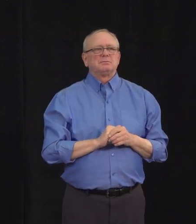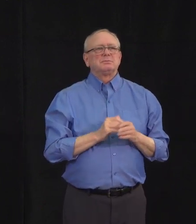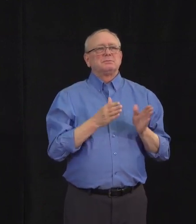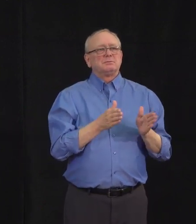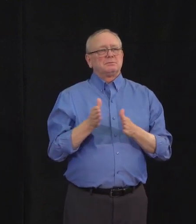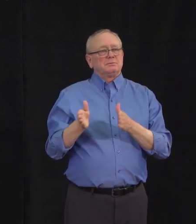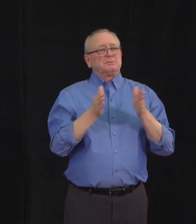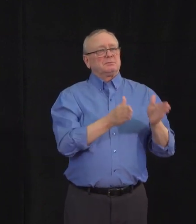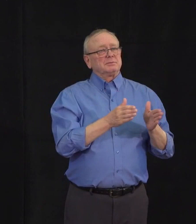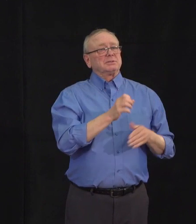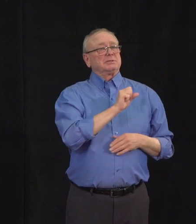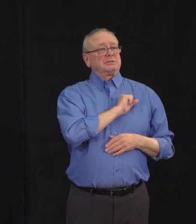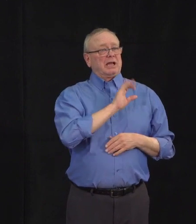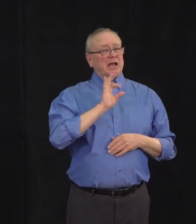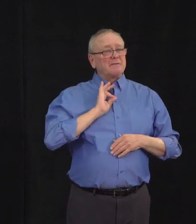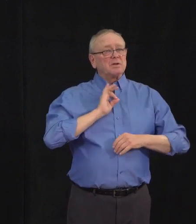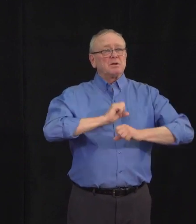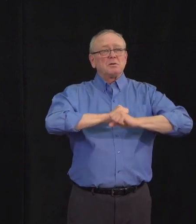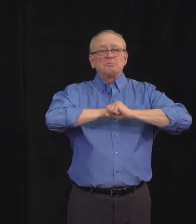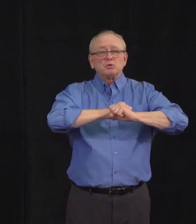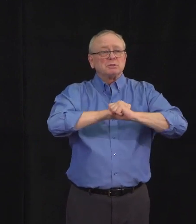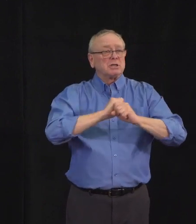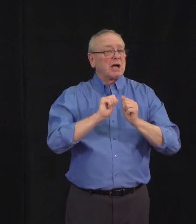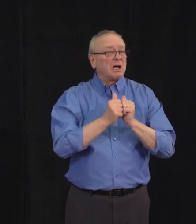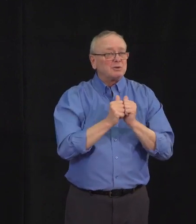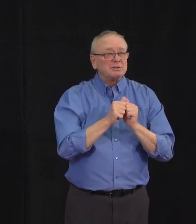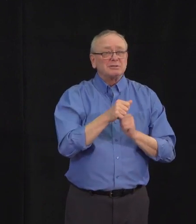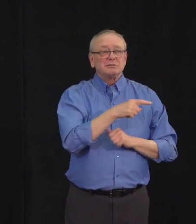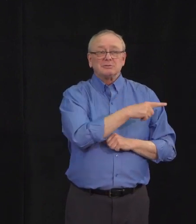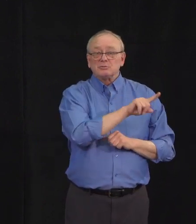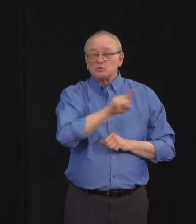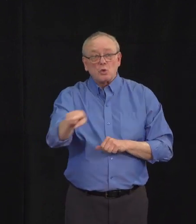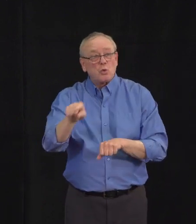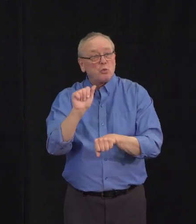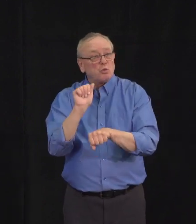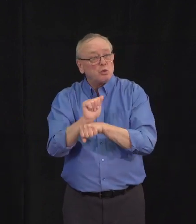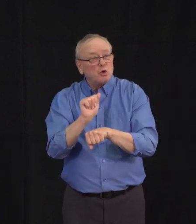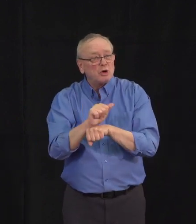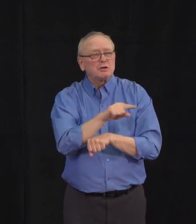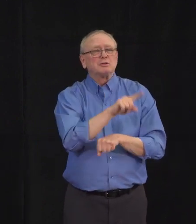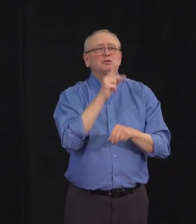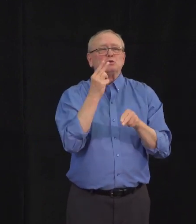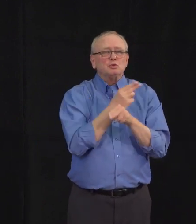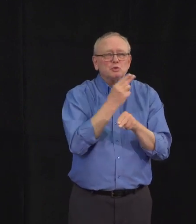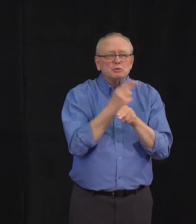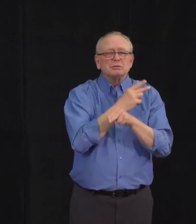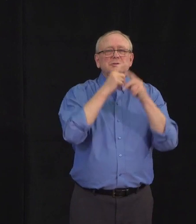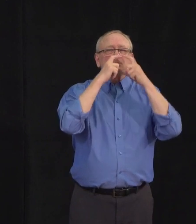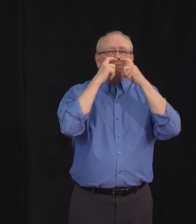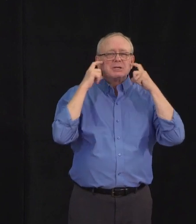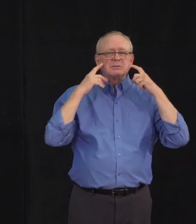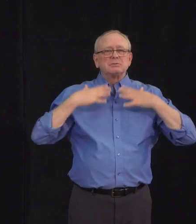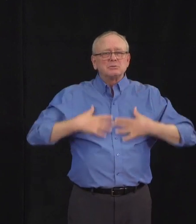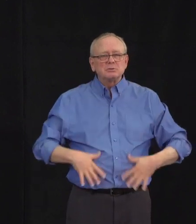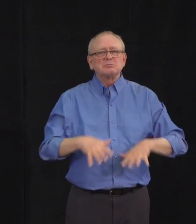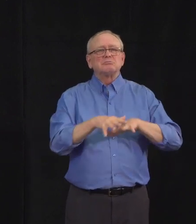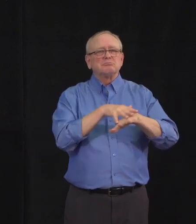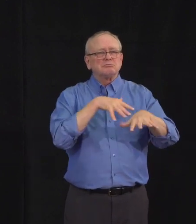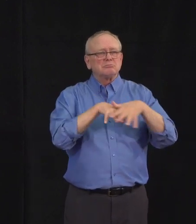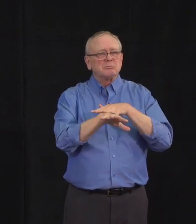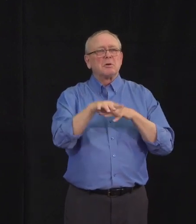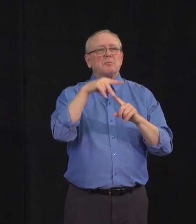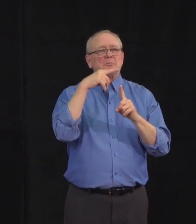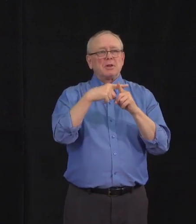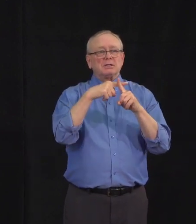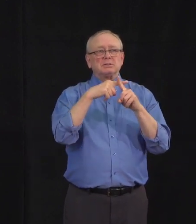any staff member caring for an isolated resident must also wear eye protection, along with all other appropriate personal protective